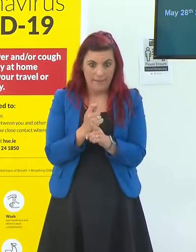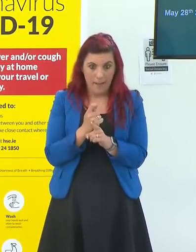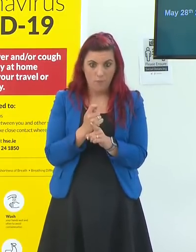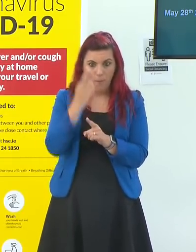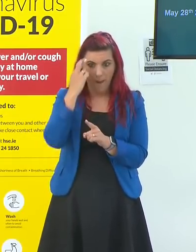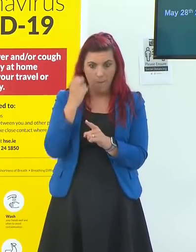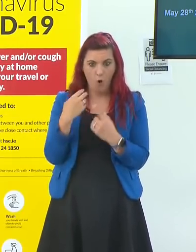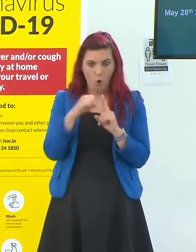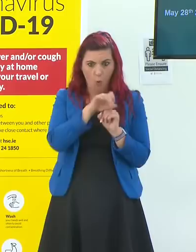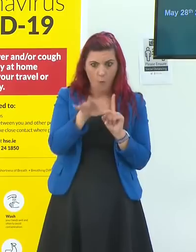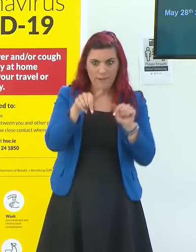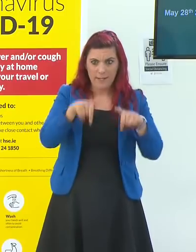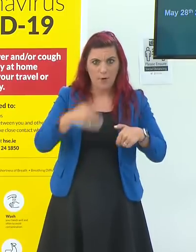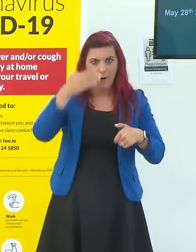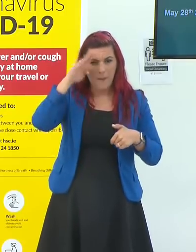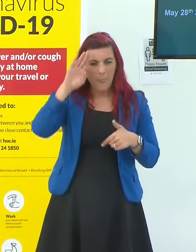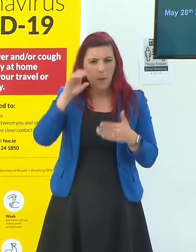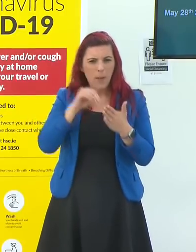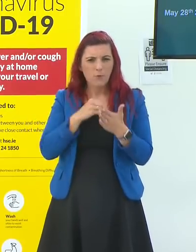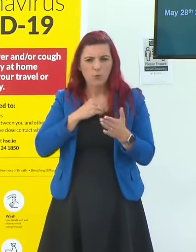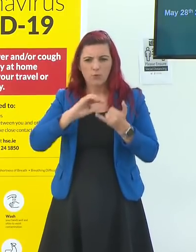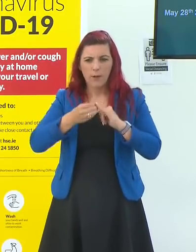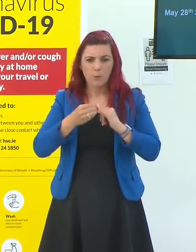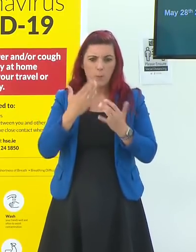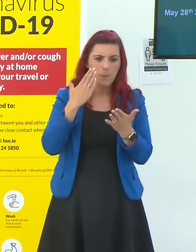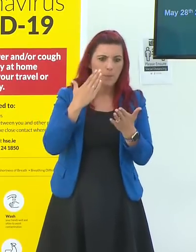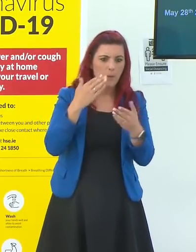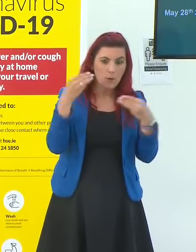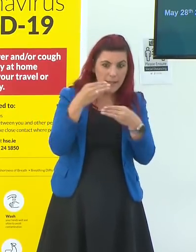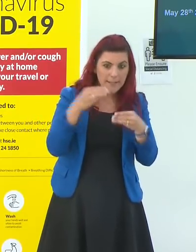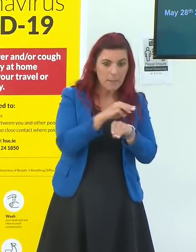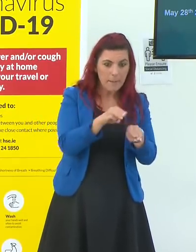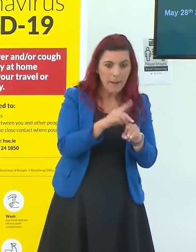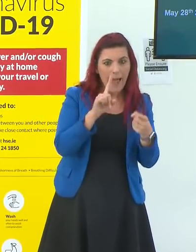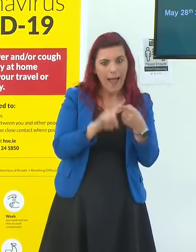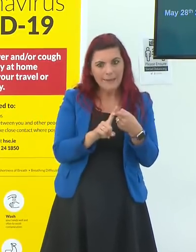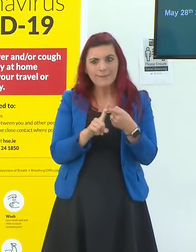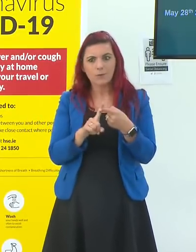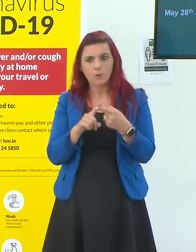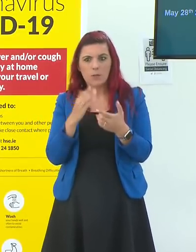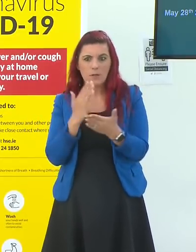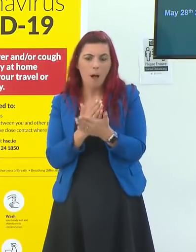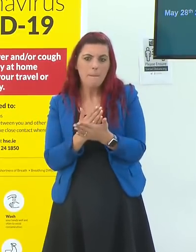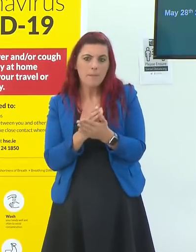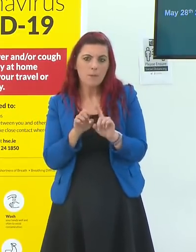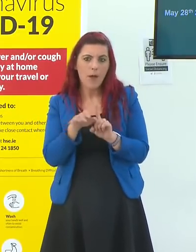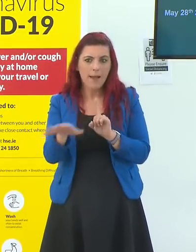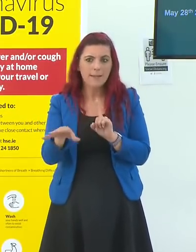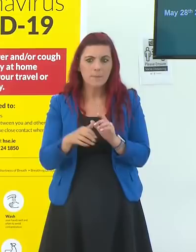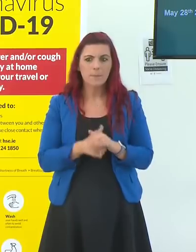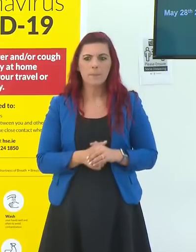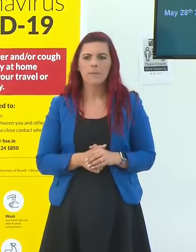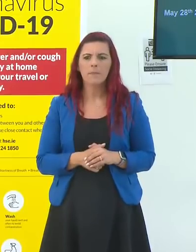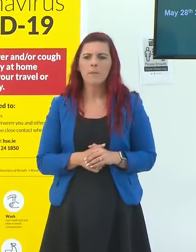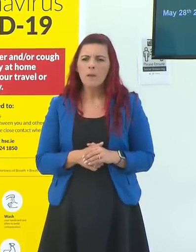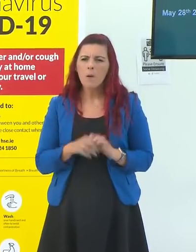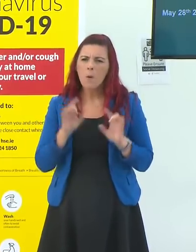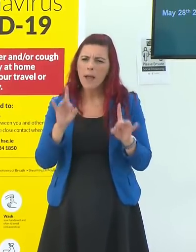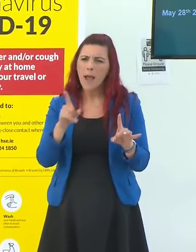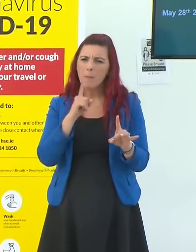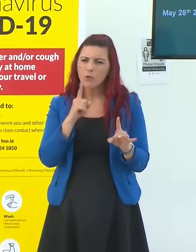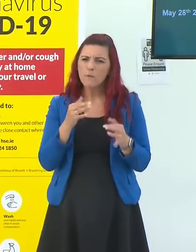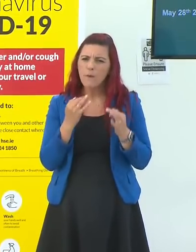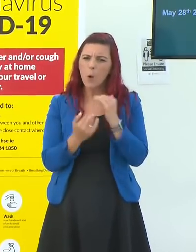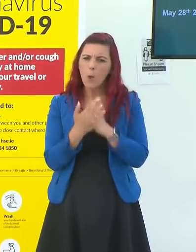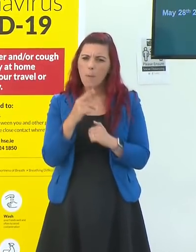and ensures there are no outbreaks in healthcare settings as a result of people congregating. Sorry, just to follow up, you mightn't